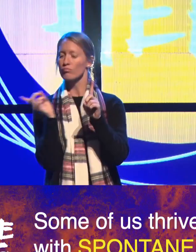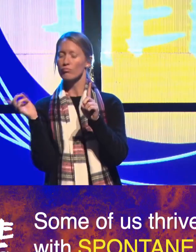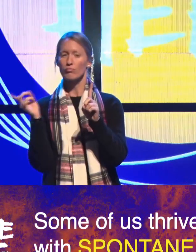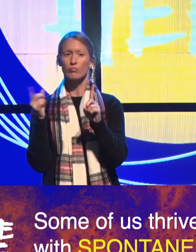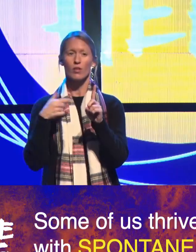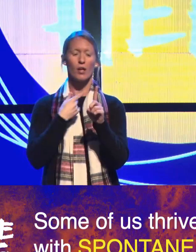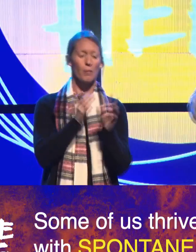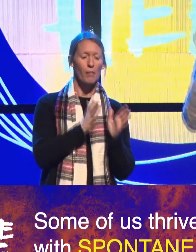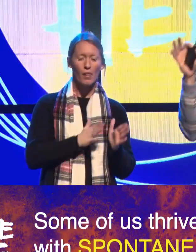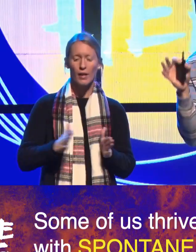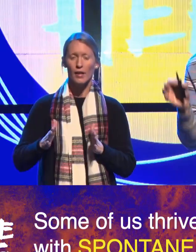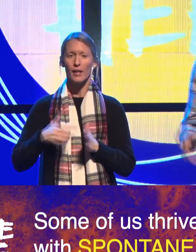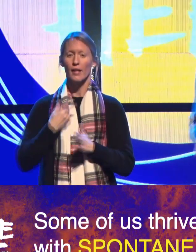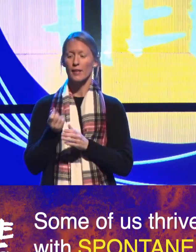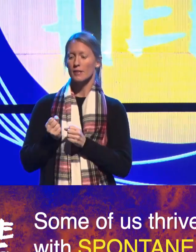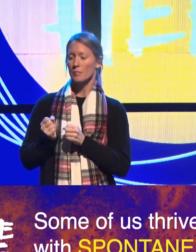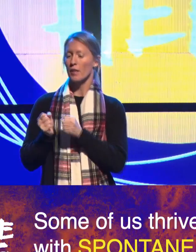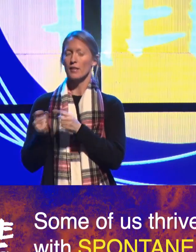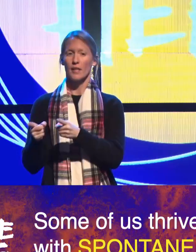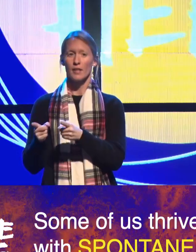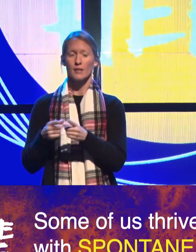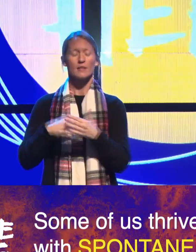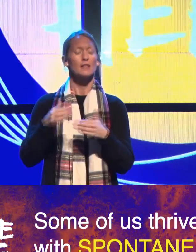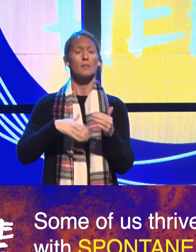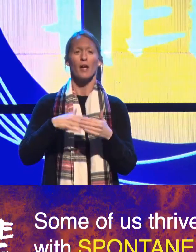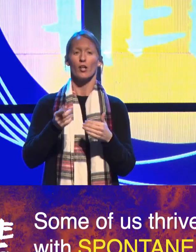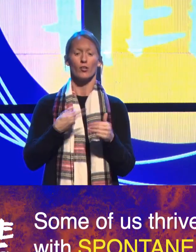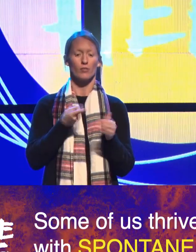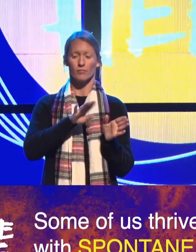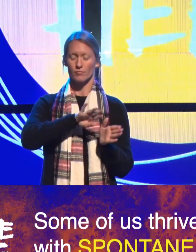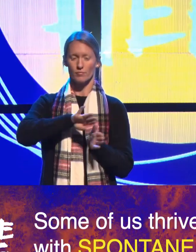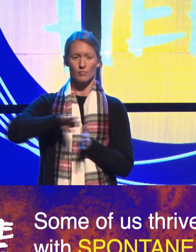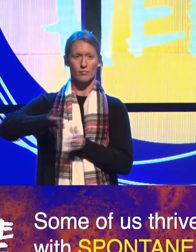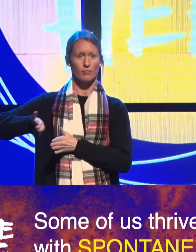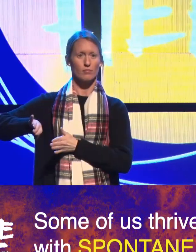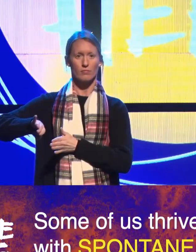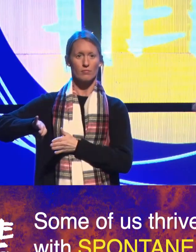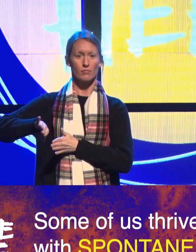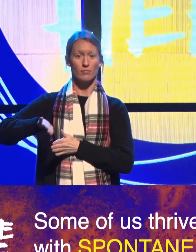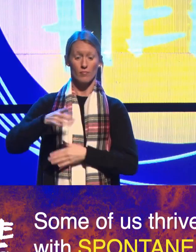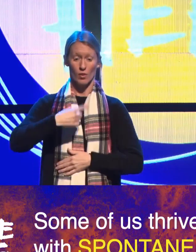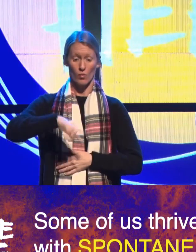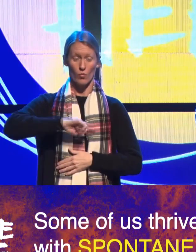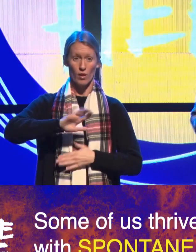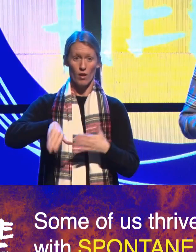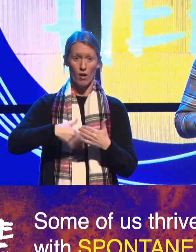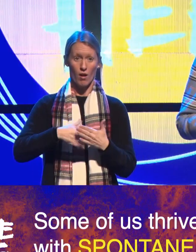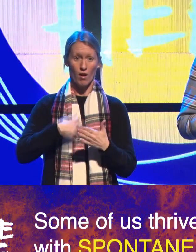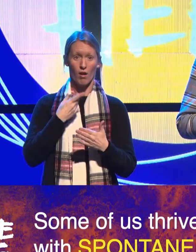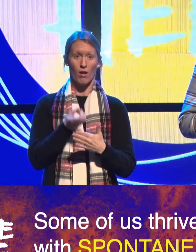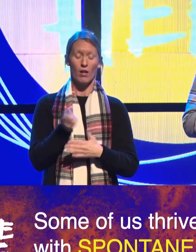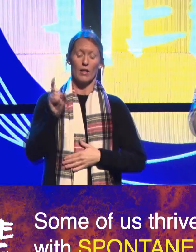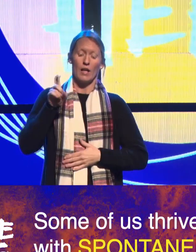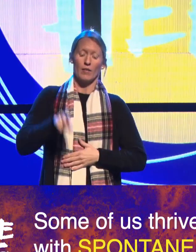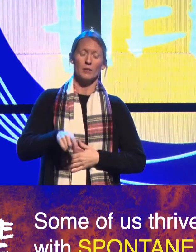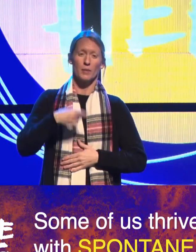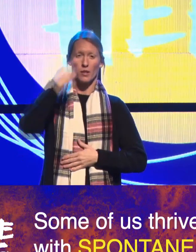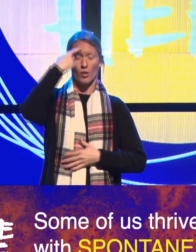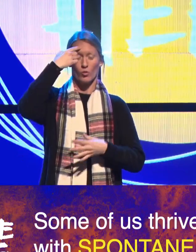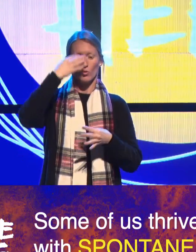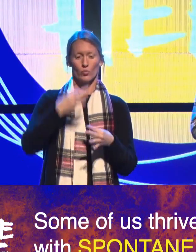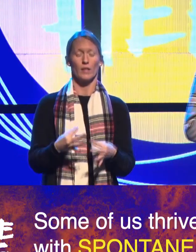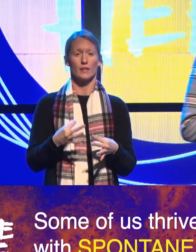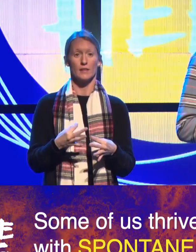we plan or whether we like spontaneity, regardless of those things, we all have to make a choice. We can